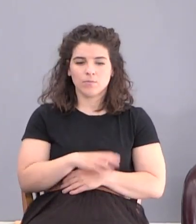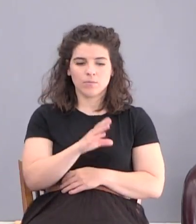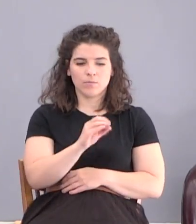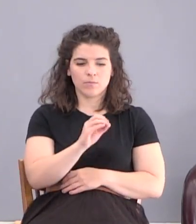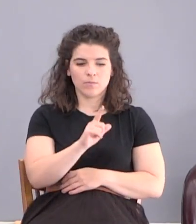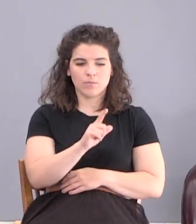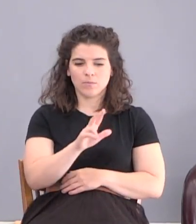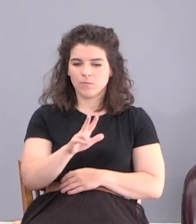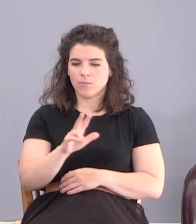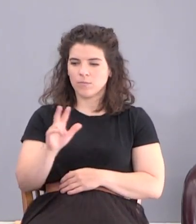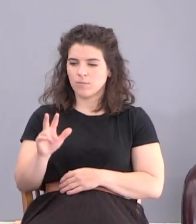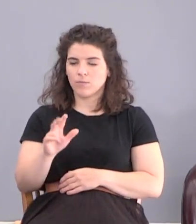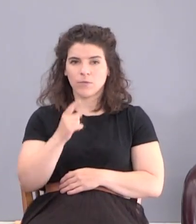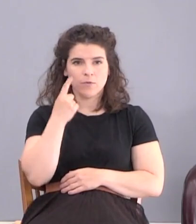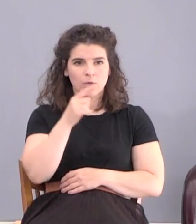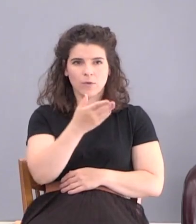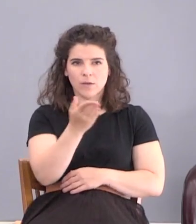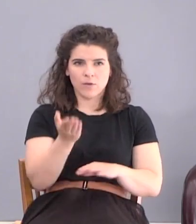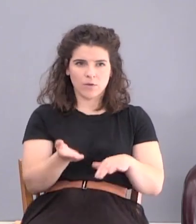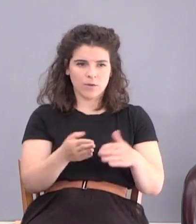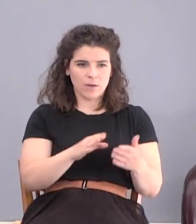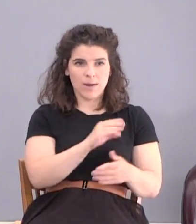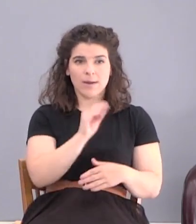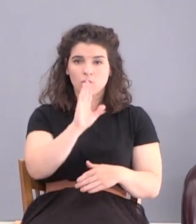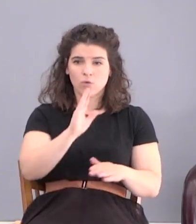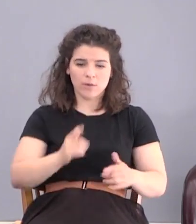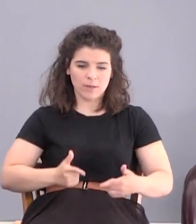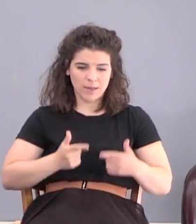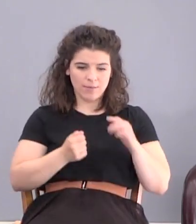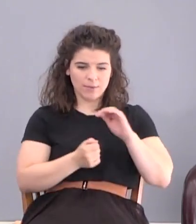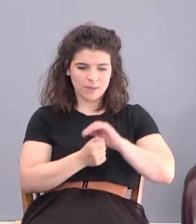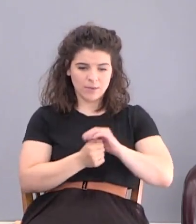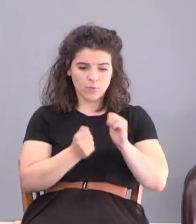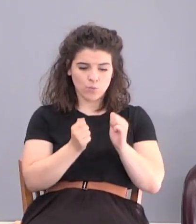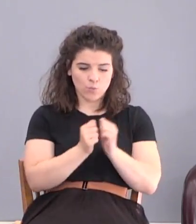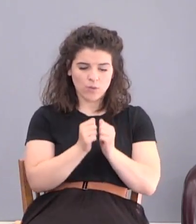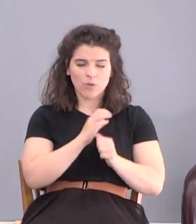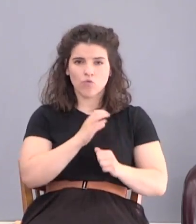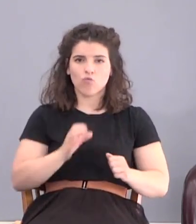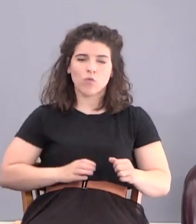Colossians 3:3, for ye are dead, and your life is hid with Christ in God.